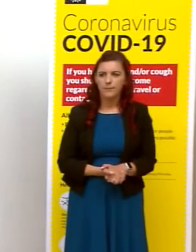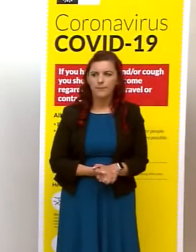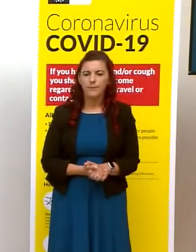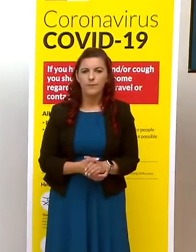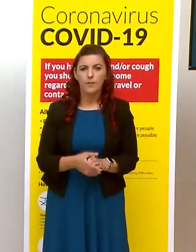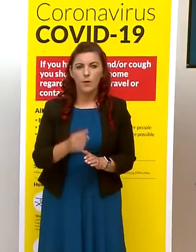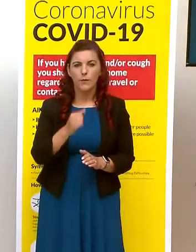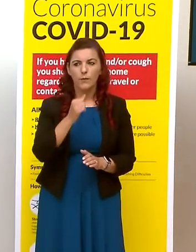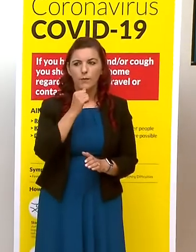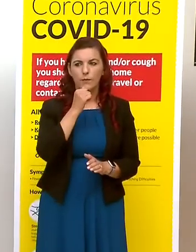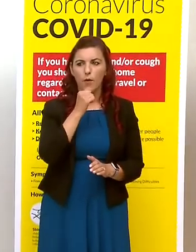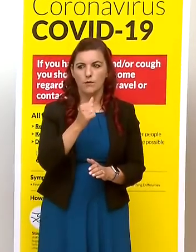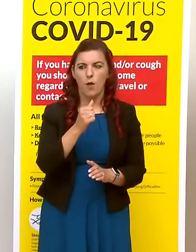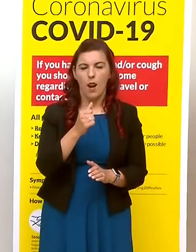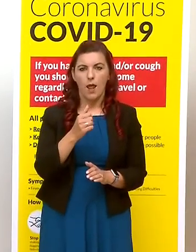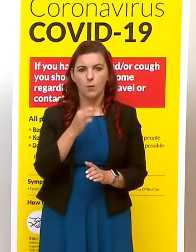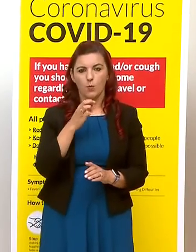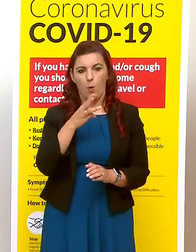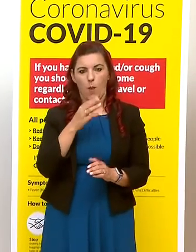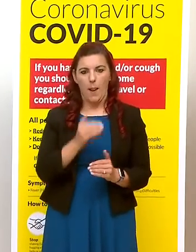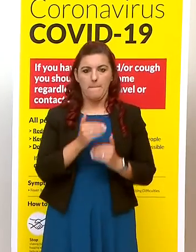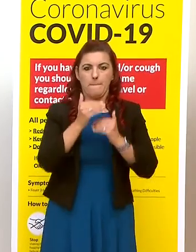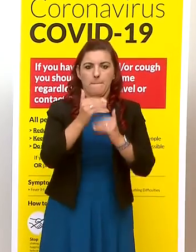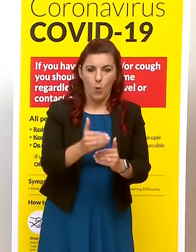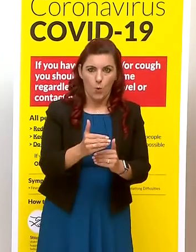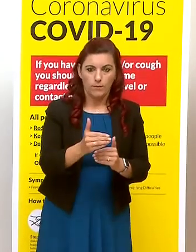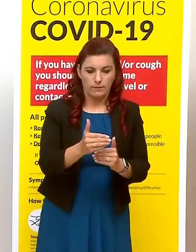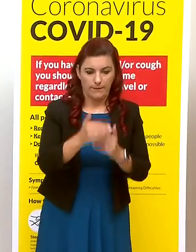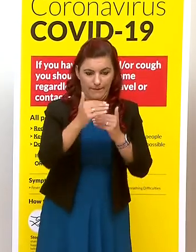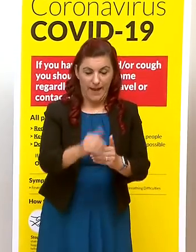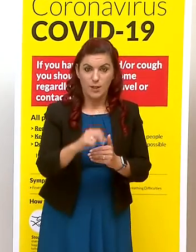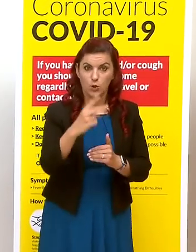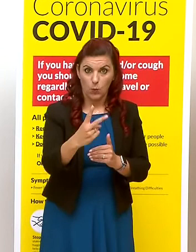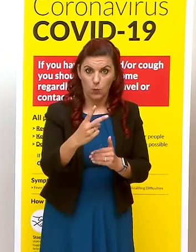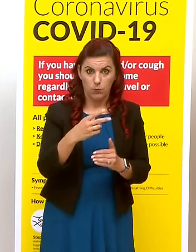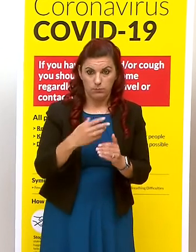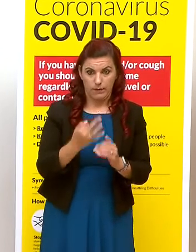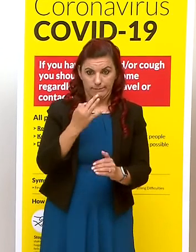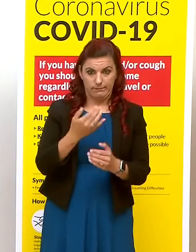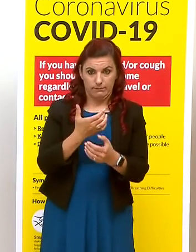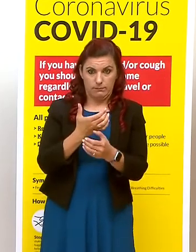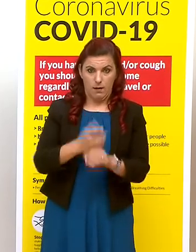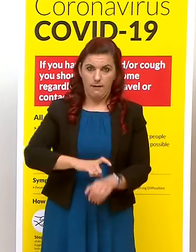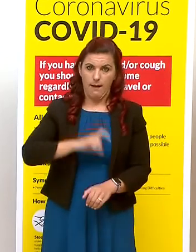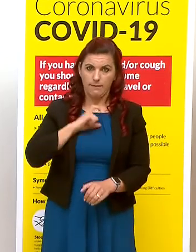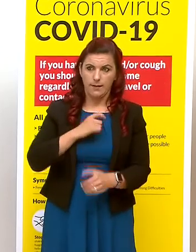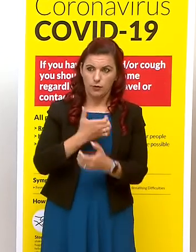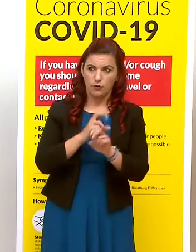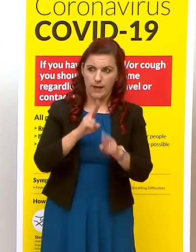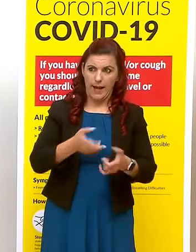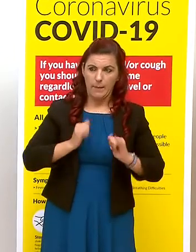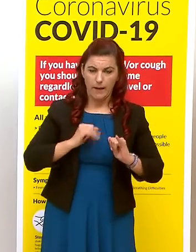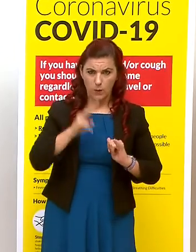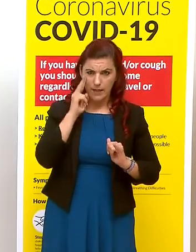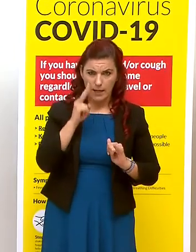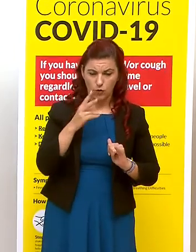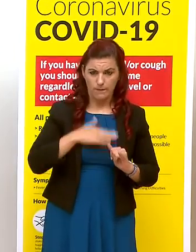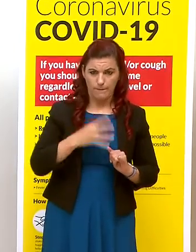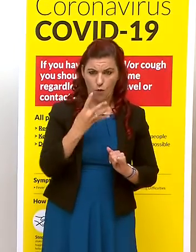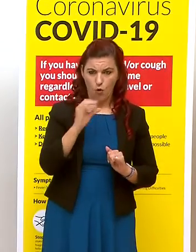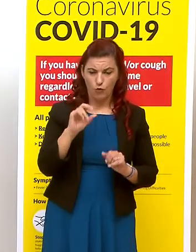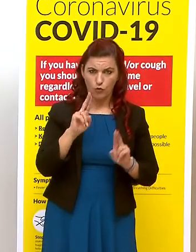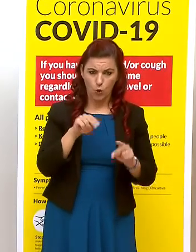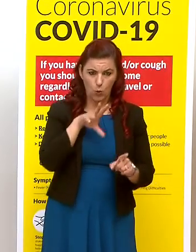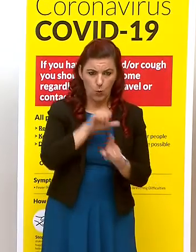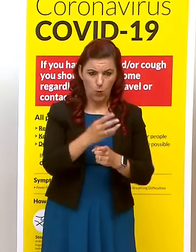because we now have a confidence as a country that we can move to phase 2. You've heard some of the figures there, less than 400 new cases the past week. It's